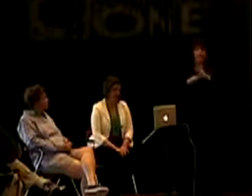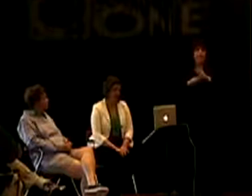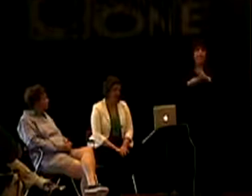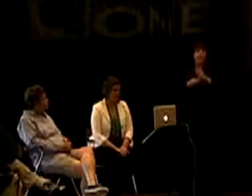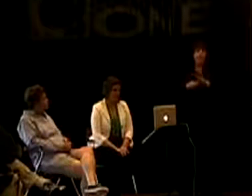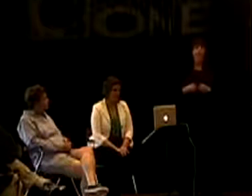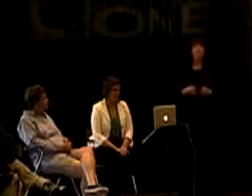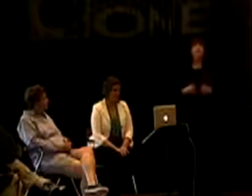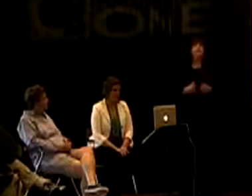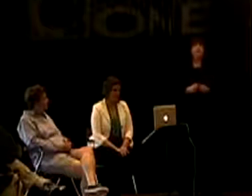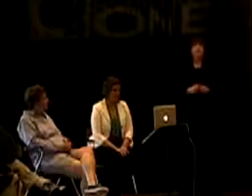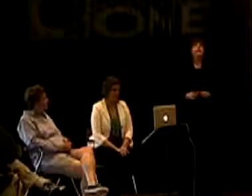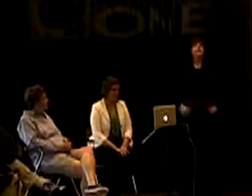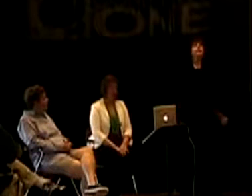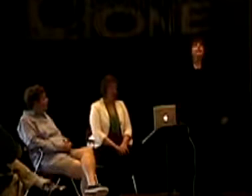It's,